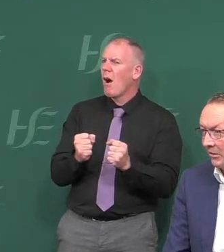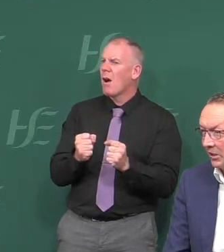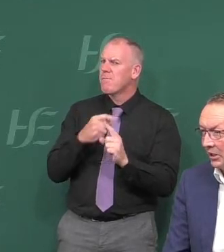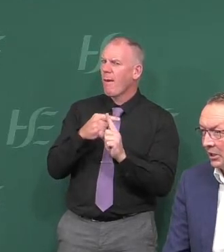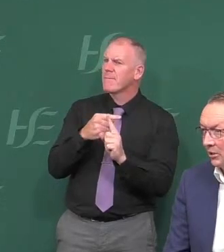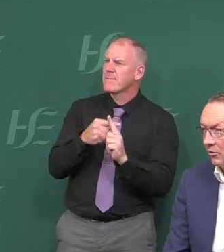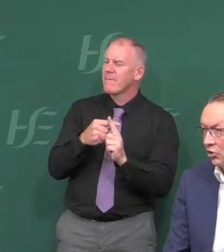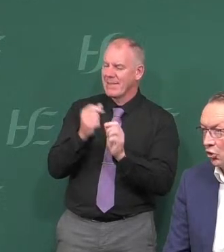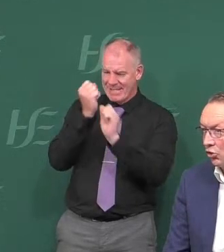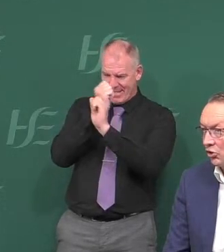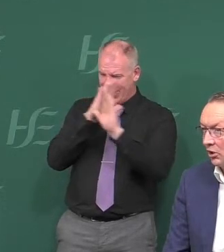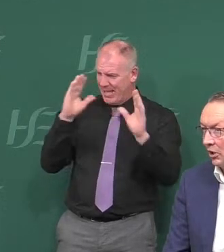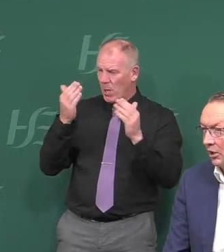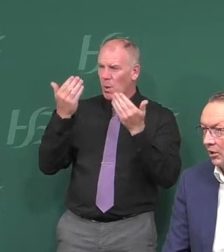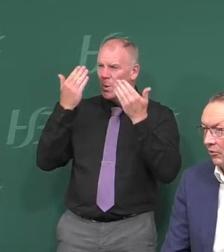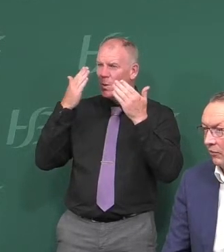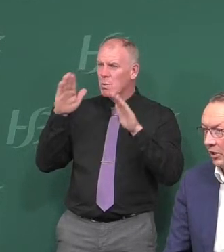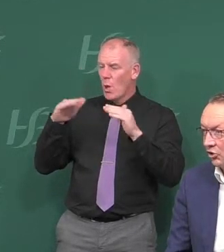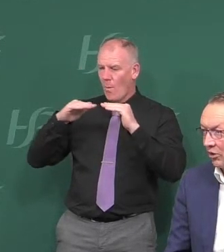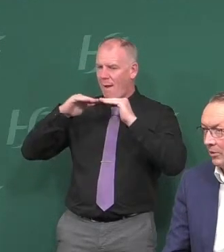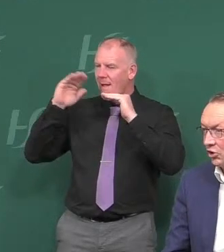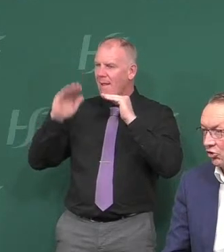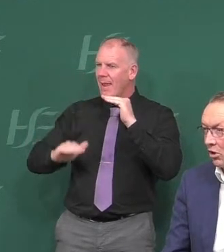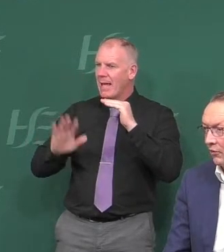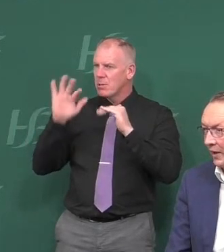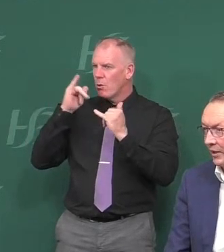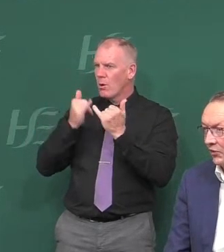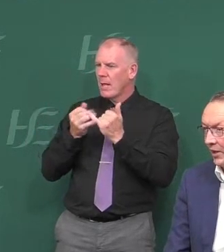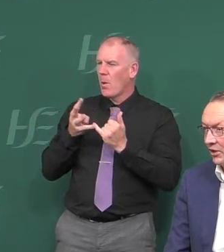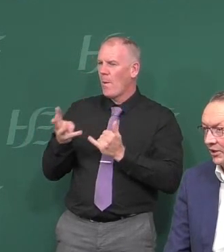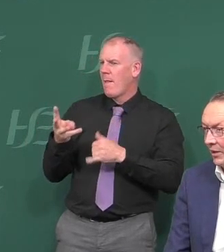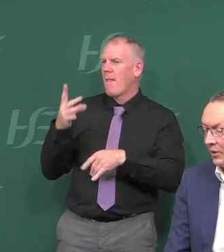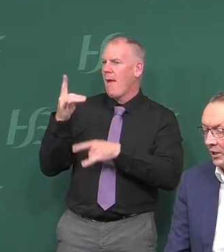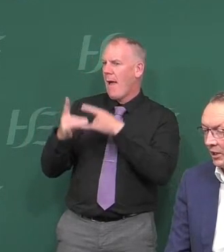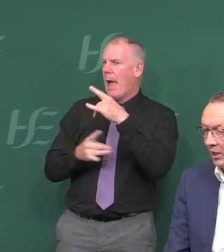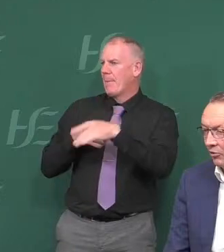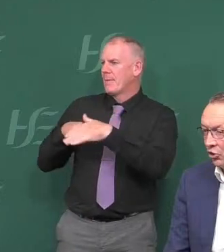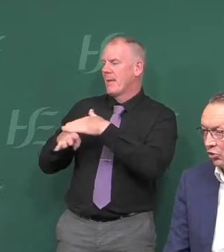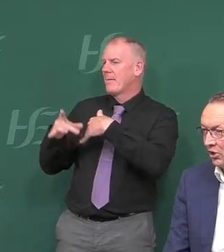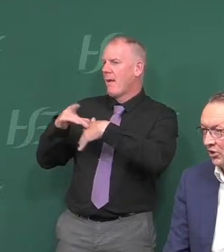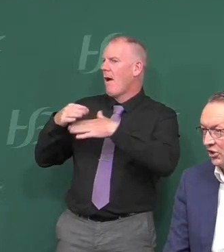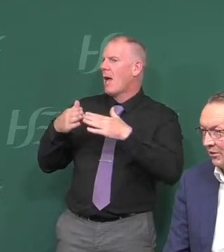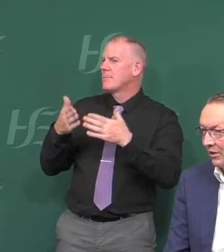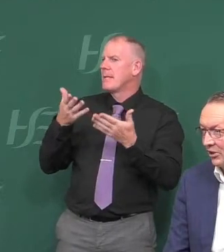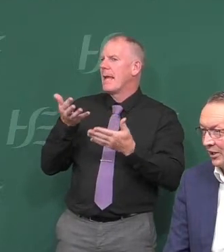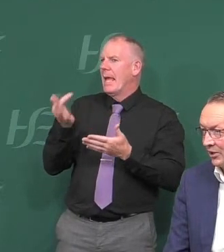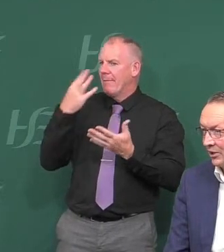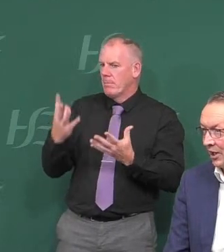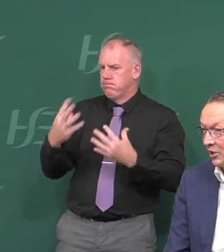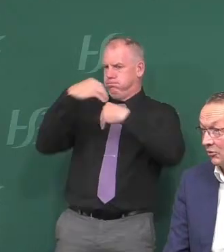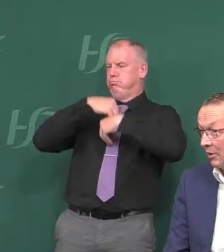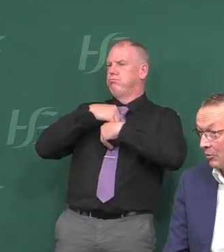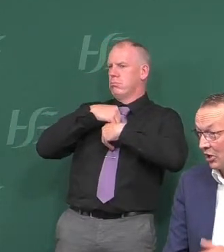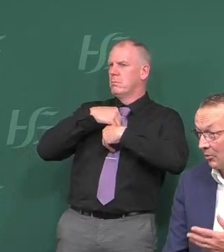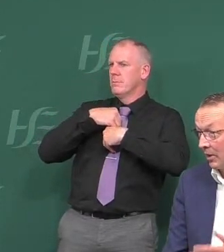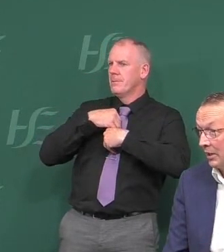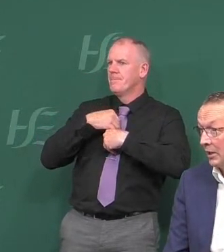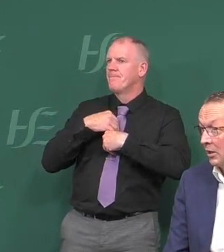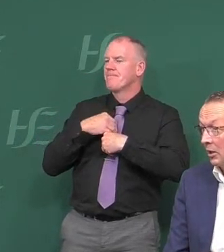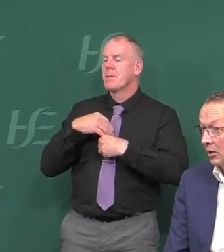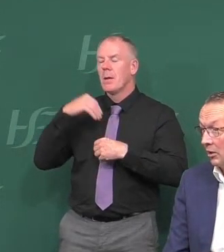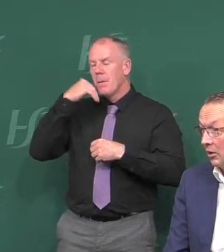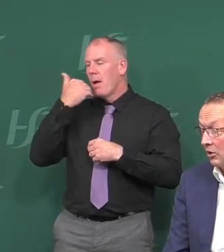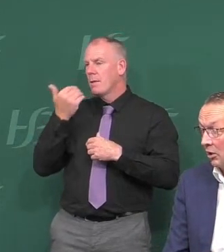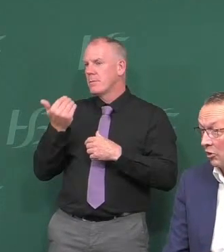demonstrating clearly the extremely strong effect these vaccines have in reducing serious illness, as represented